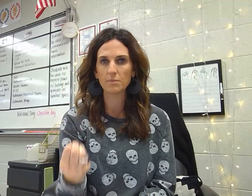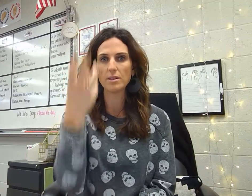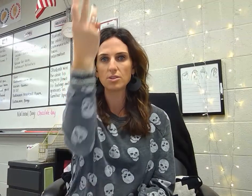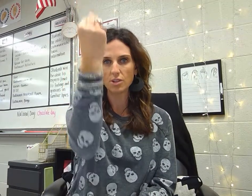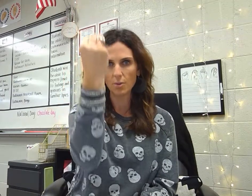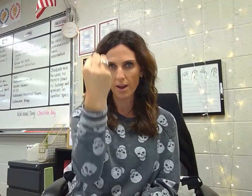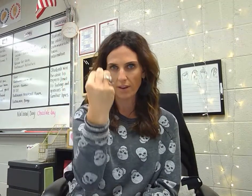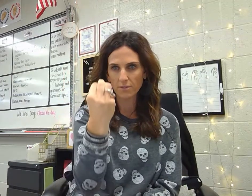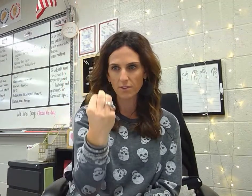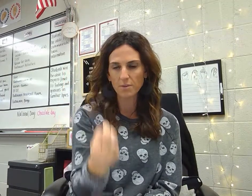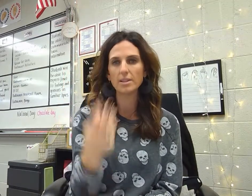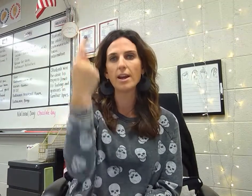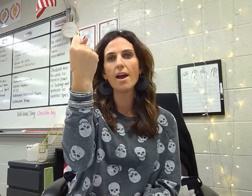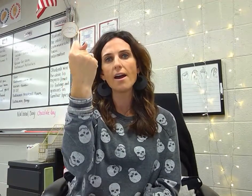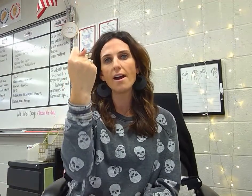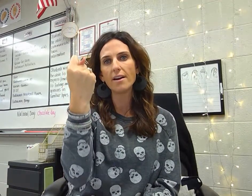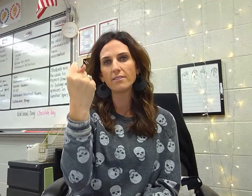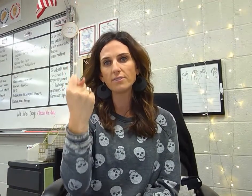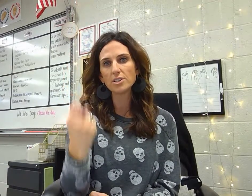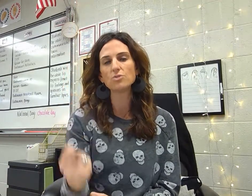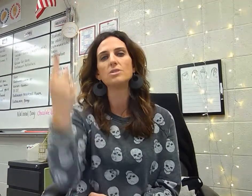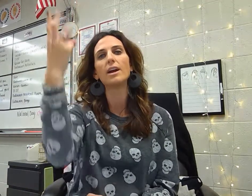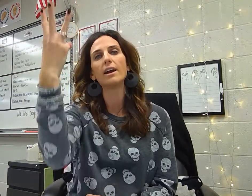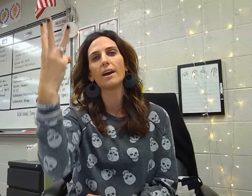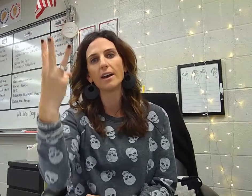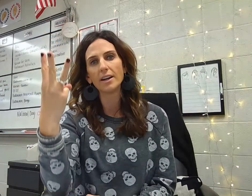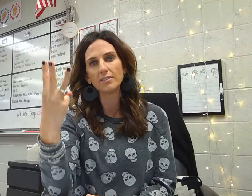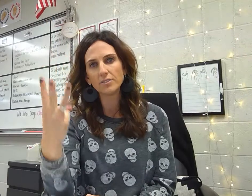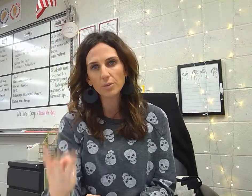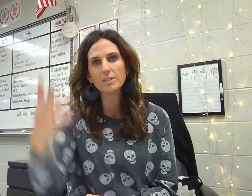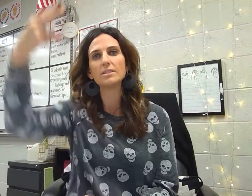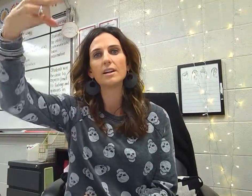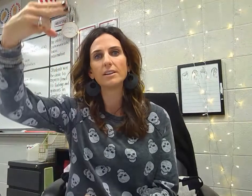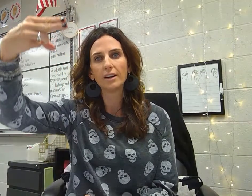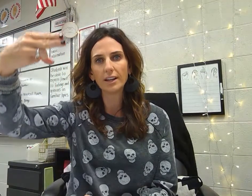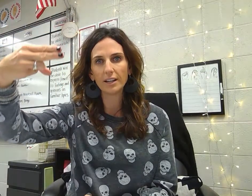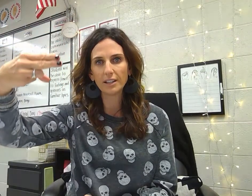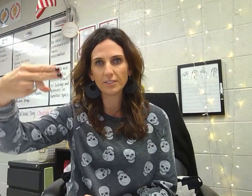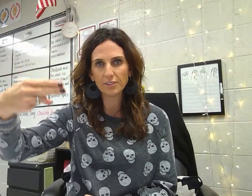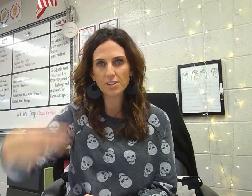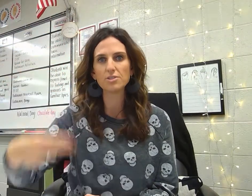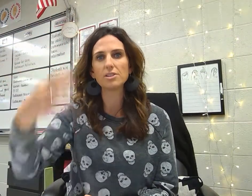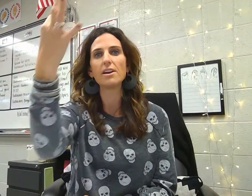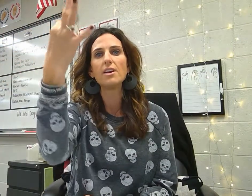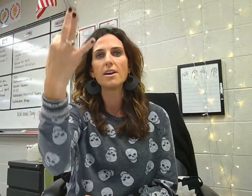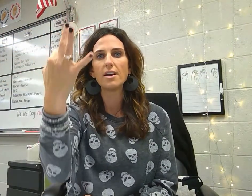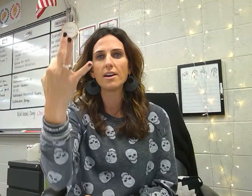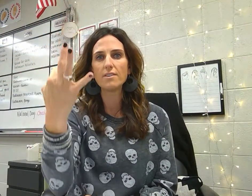space. So every Monday, every Tuesday, every Wednesday, every Thursday,